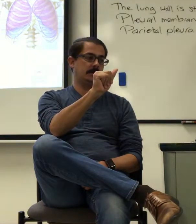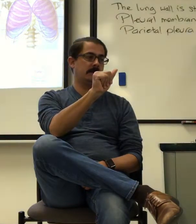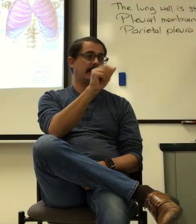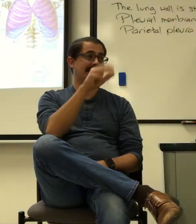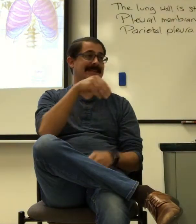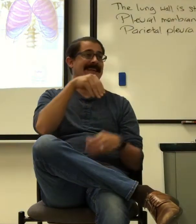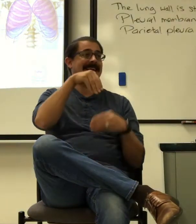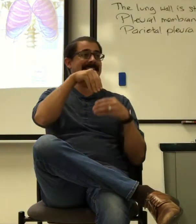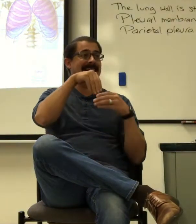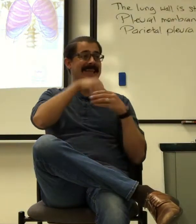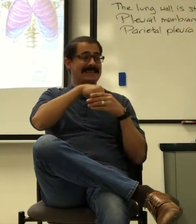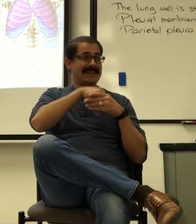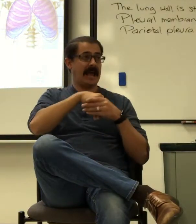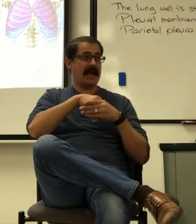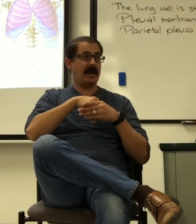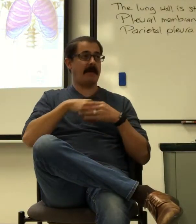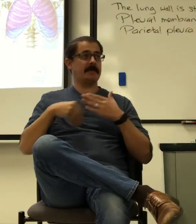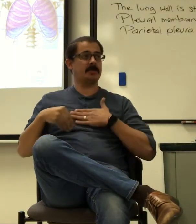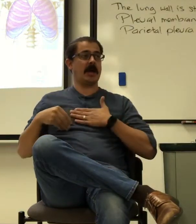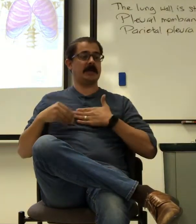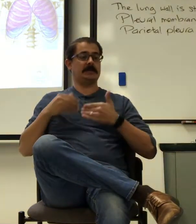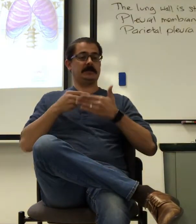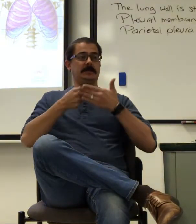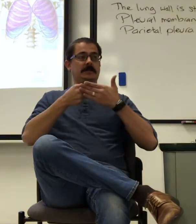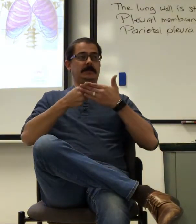lies inside a chest wall.